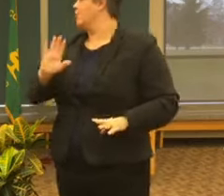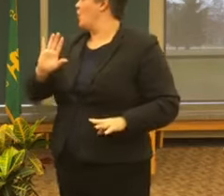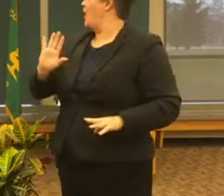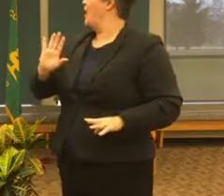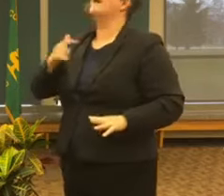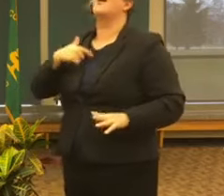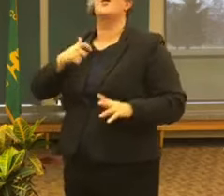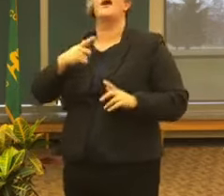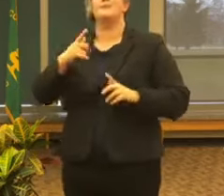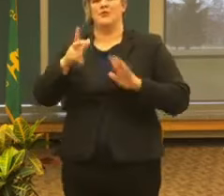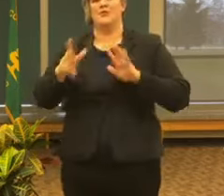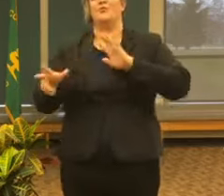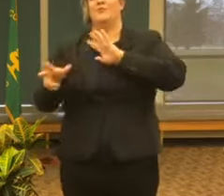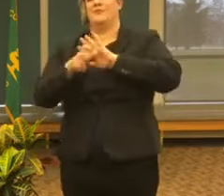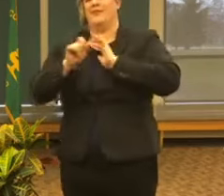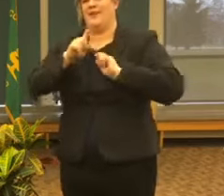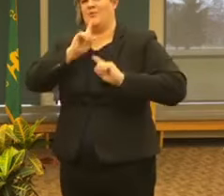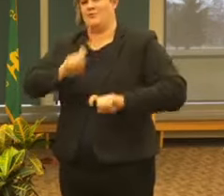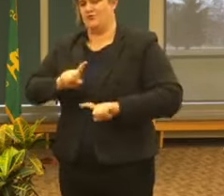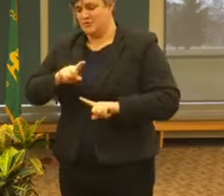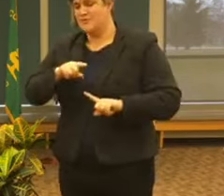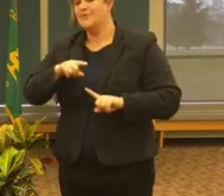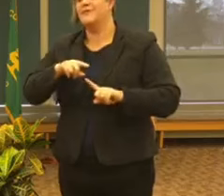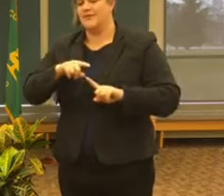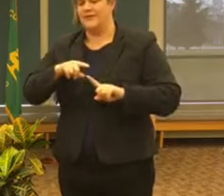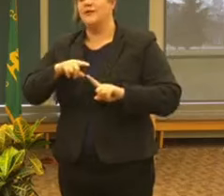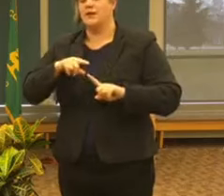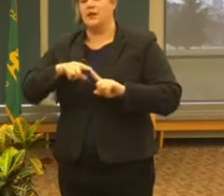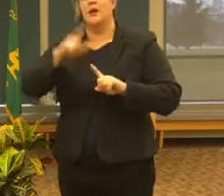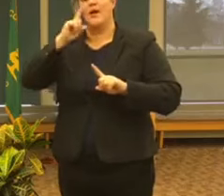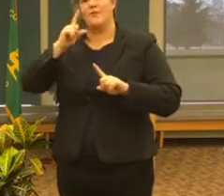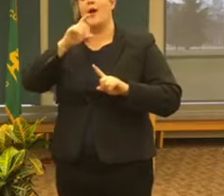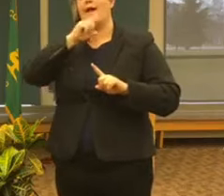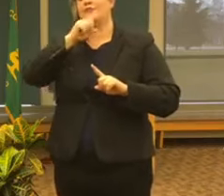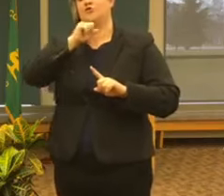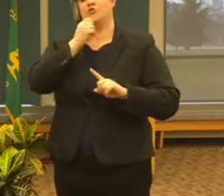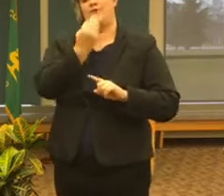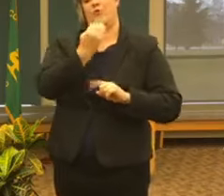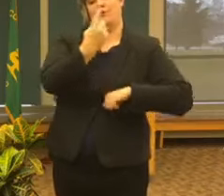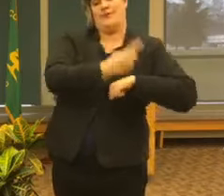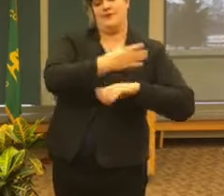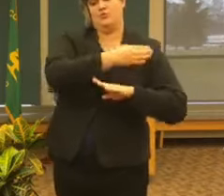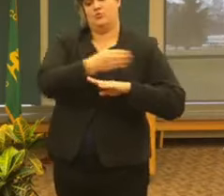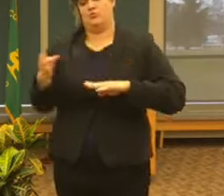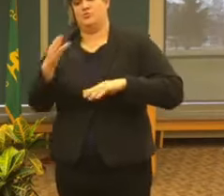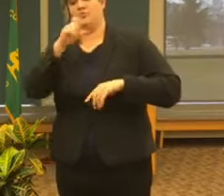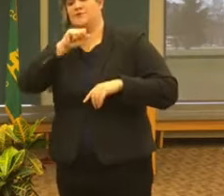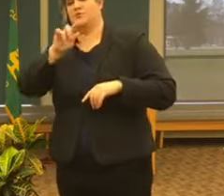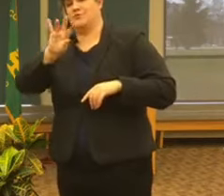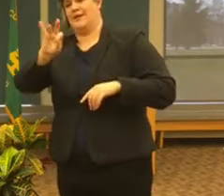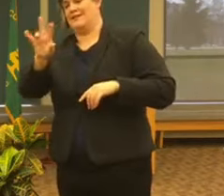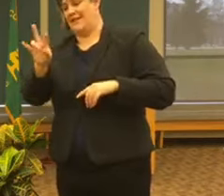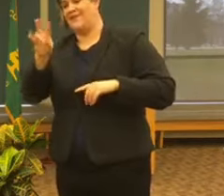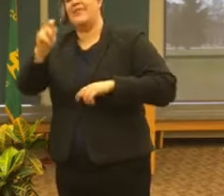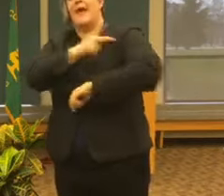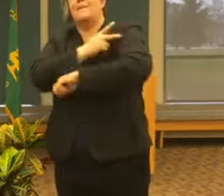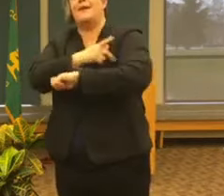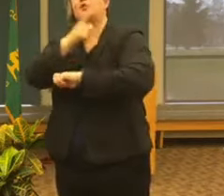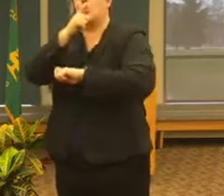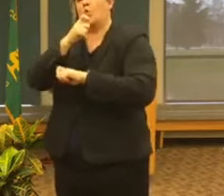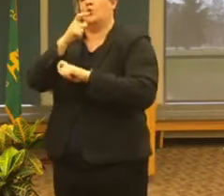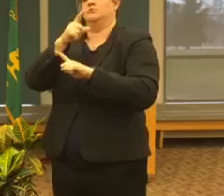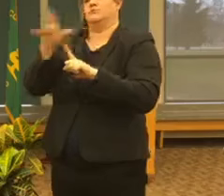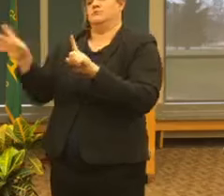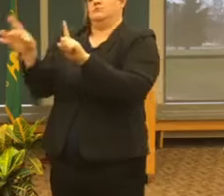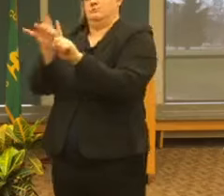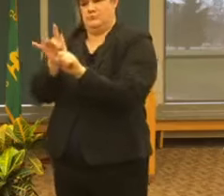sorry, the question was in the age range of 14 days to 97 years old. Those are patients who have tested